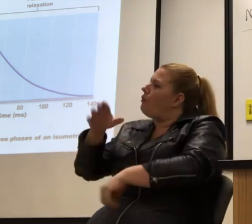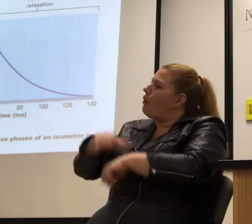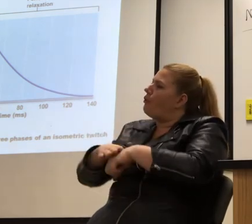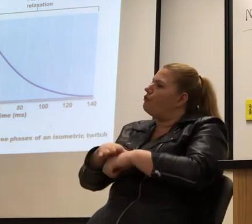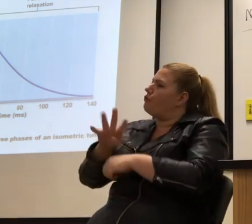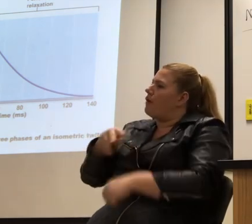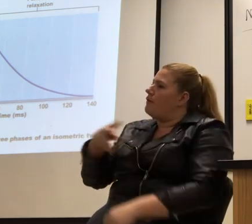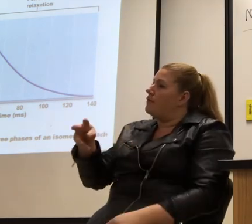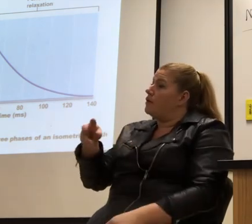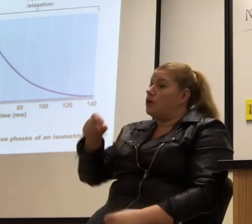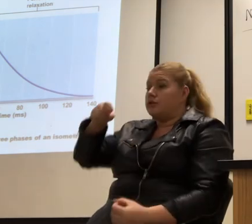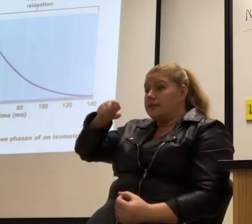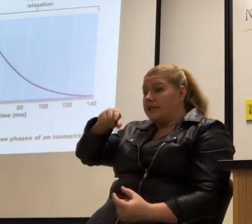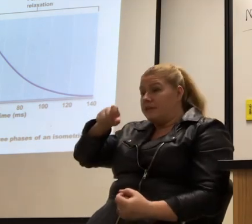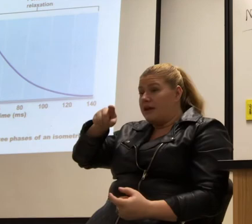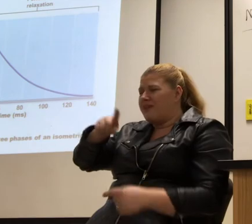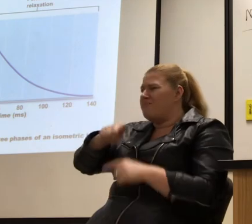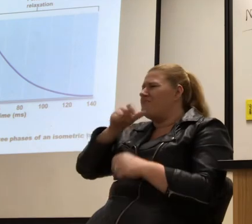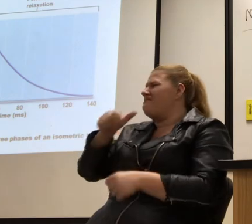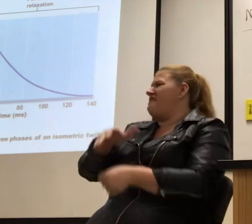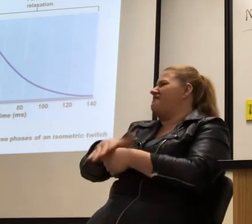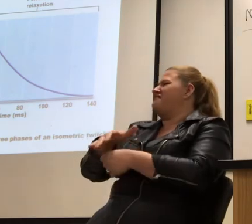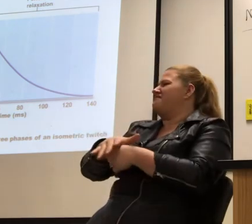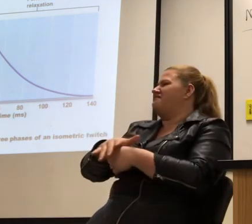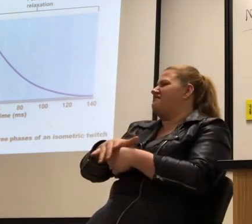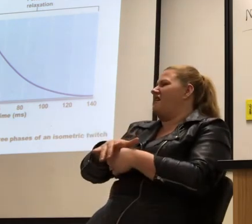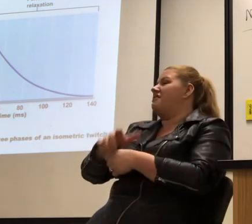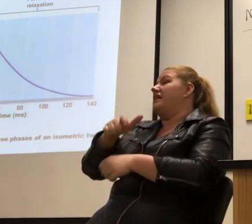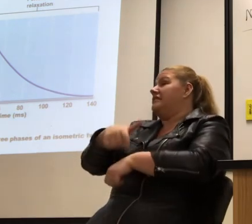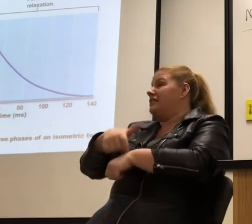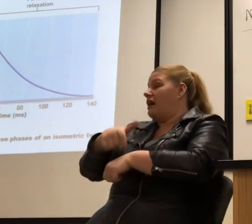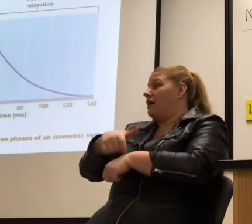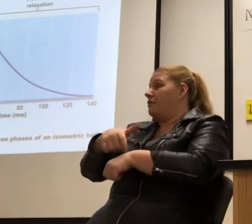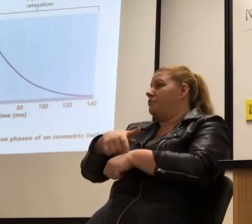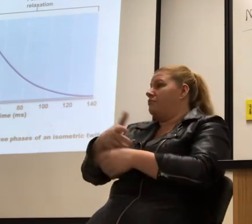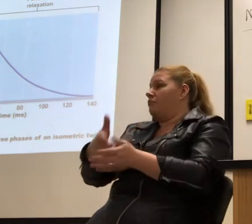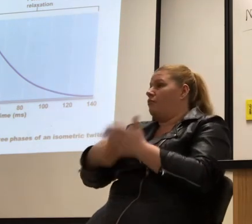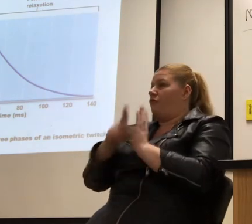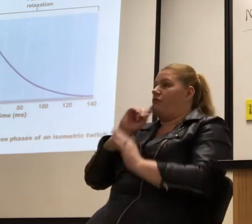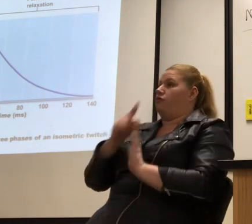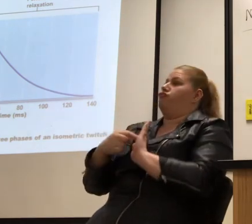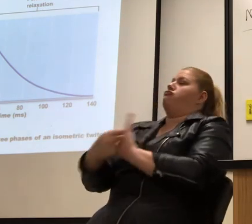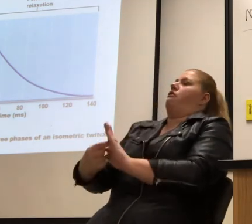yet. You've stimulated, but it's just the time it takes for tension to show.